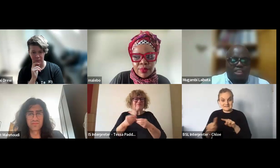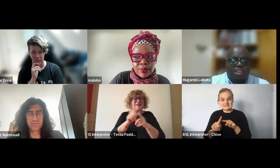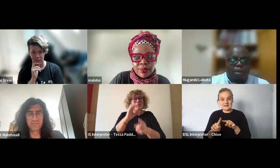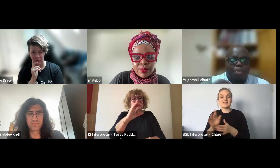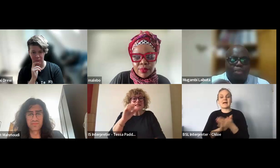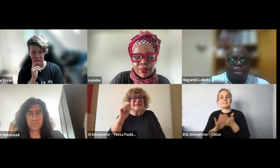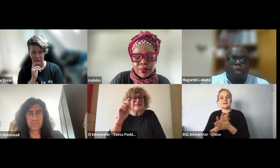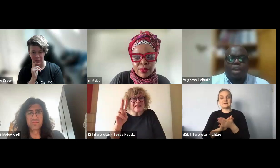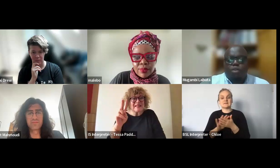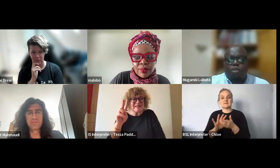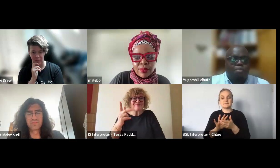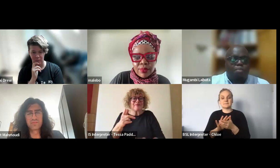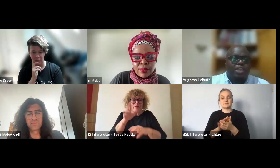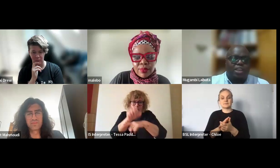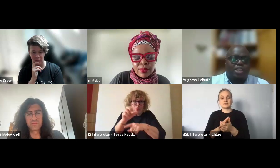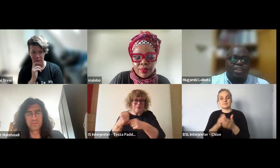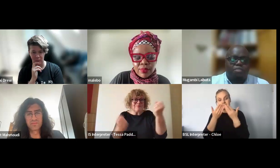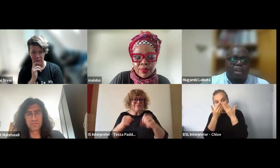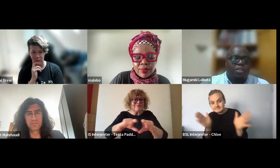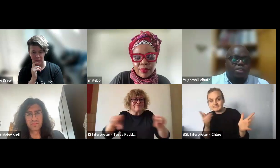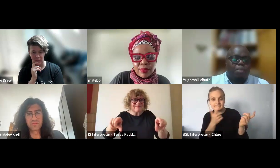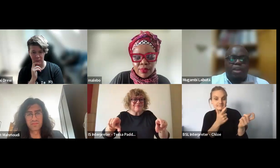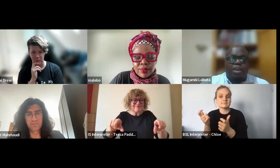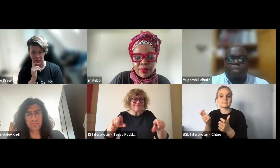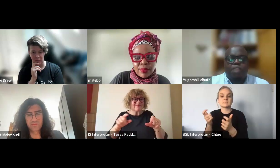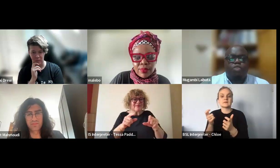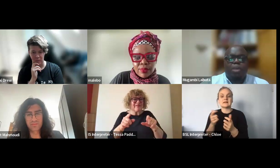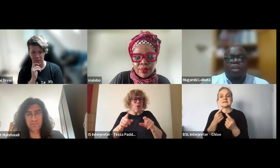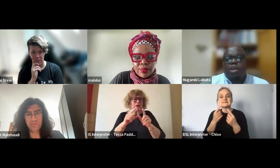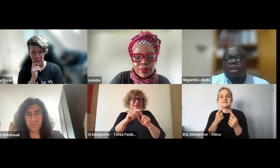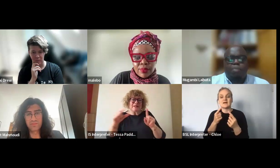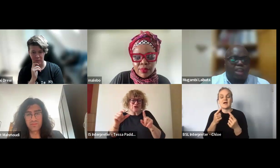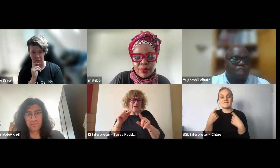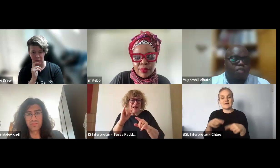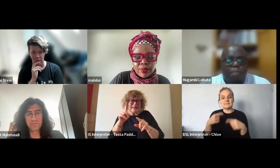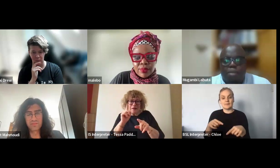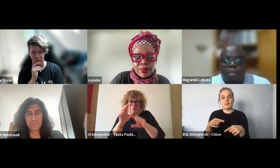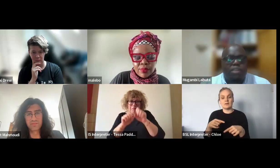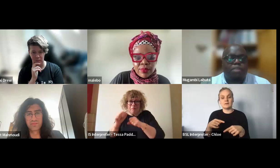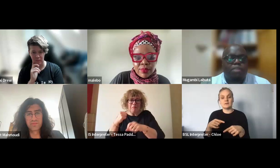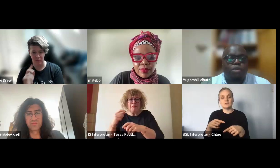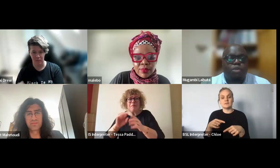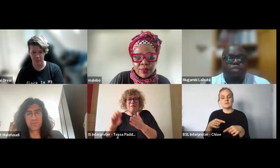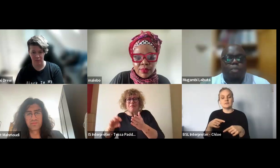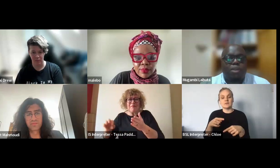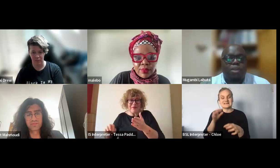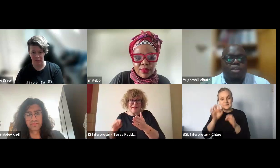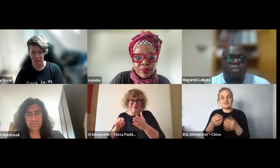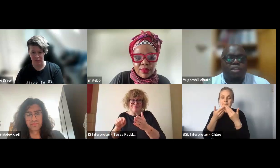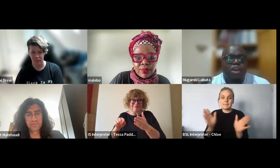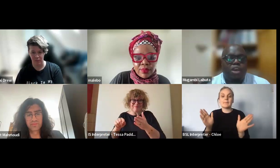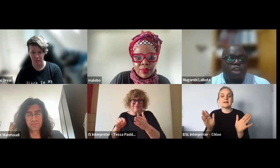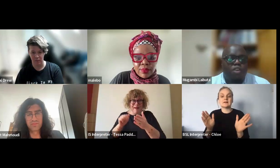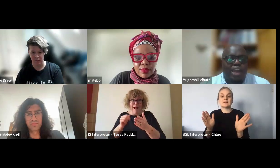means is just mopping out the data that is available in the public and private domain, especially from the public databases. Because you see, for